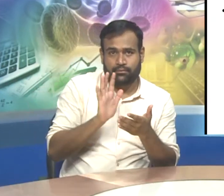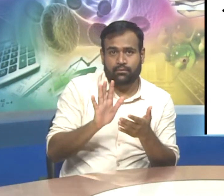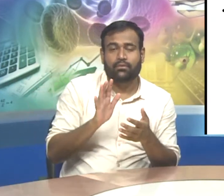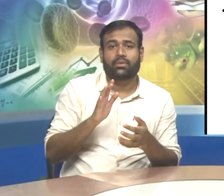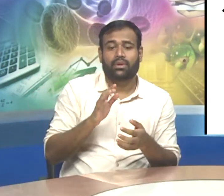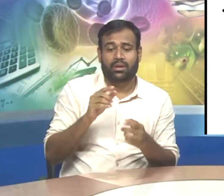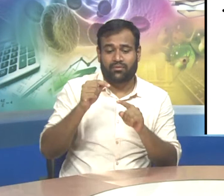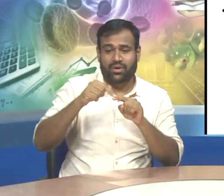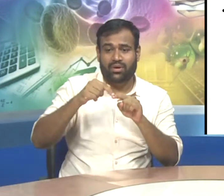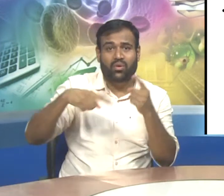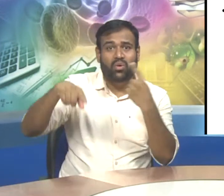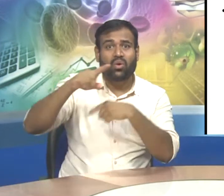nominated.